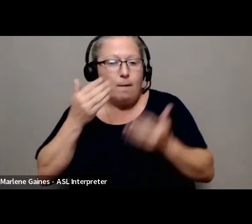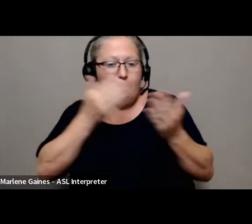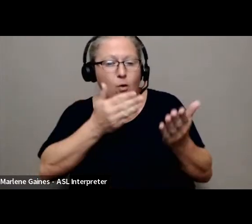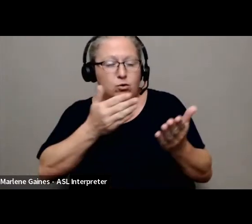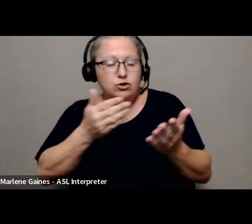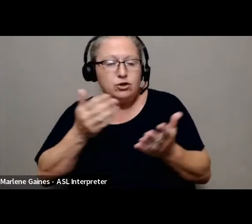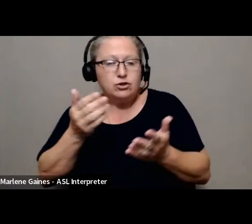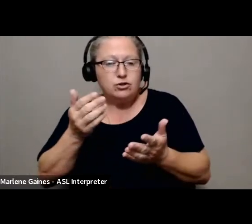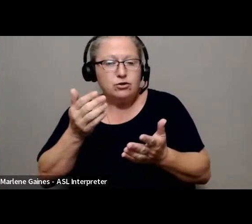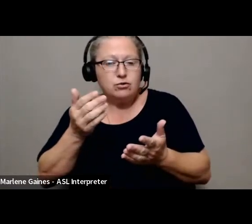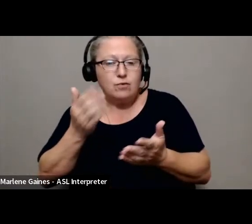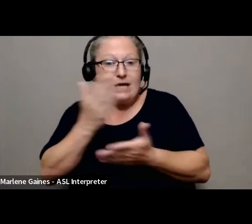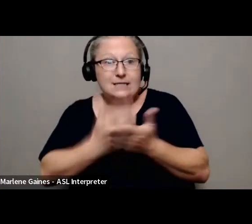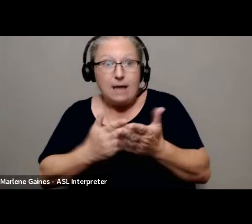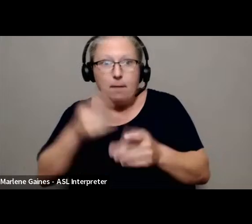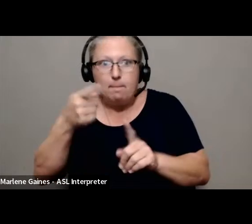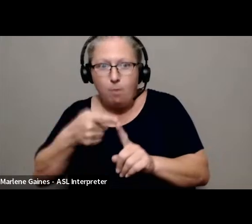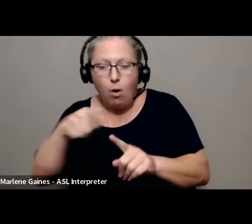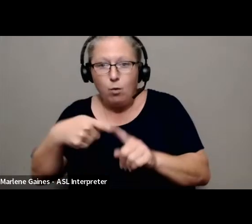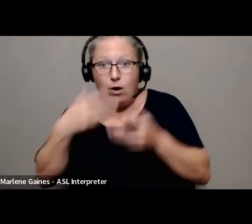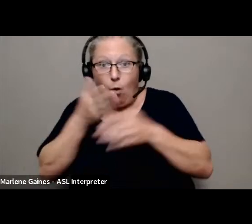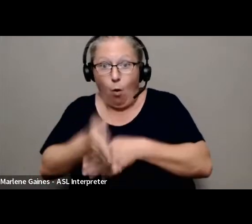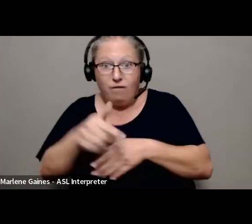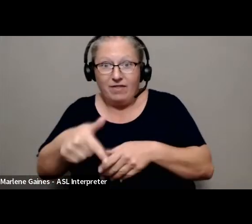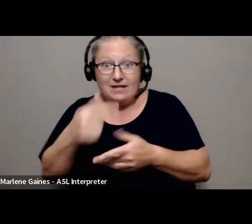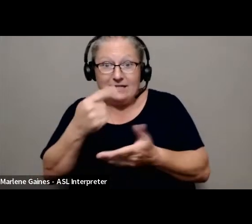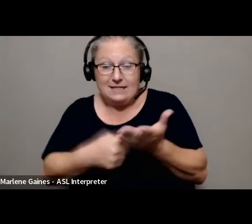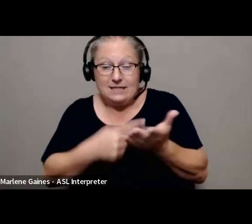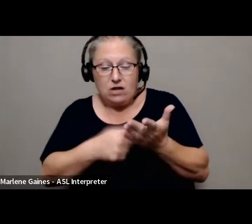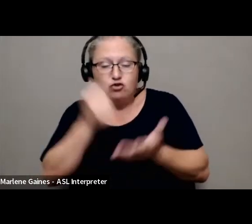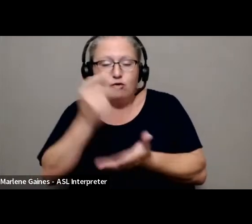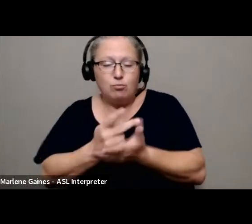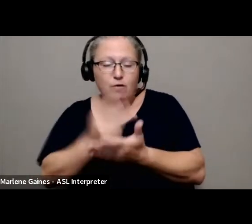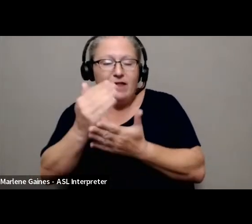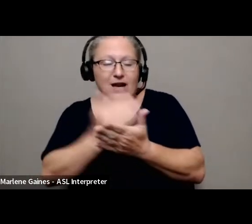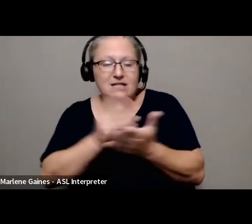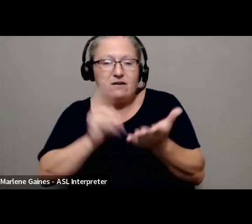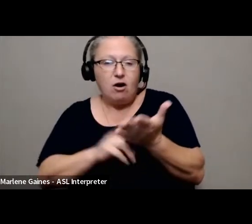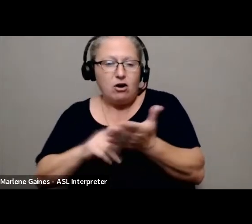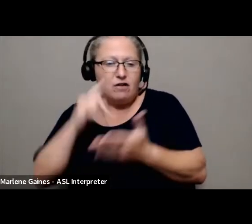to, at some point in time when we're done with this discussion, to approve the list of contracts for PD.